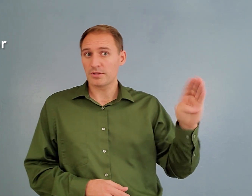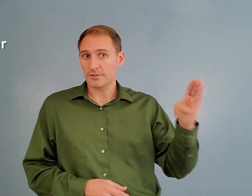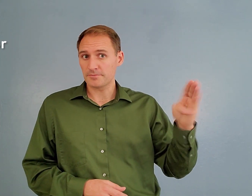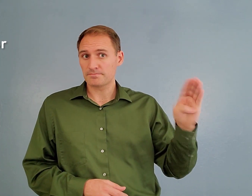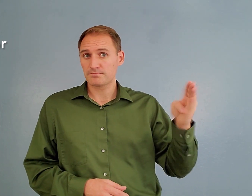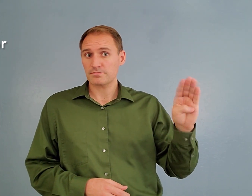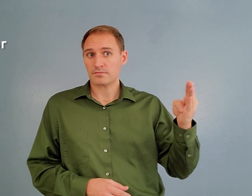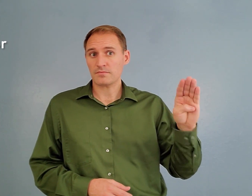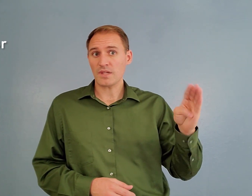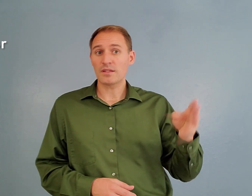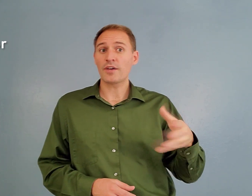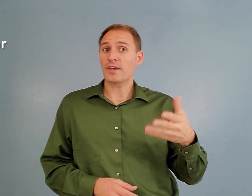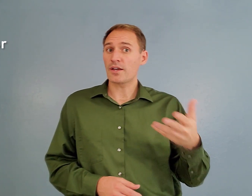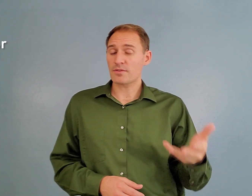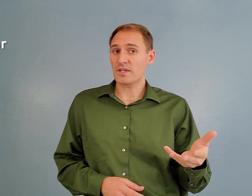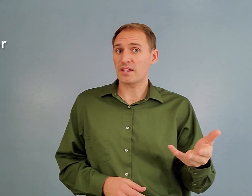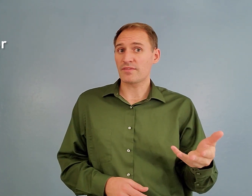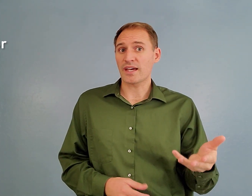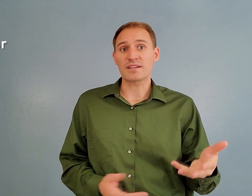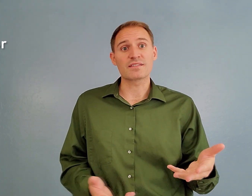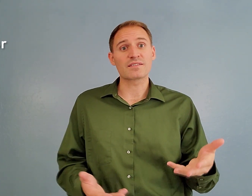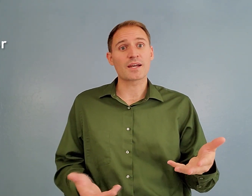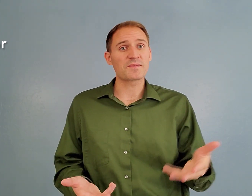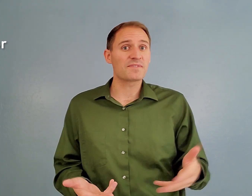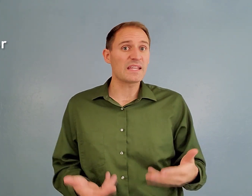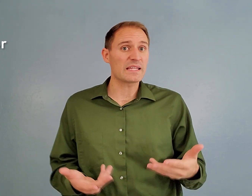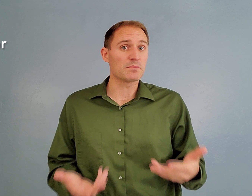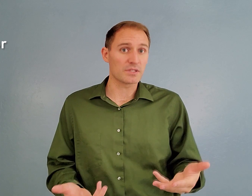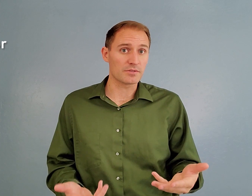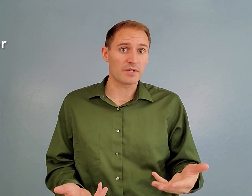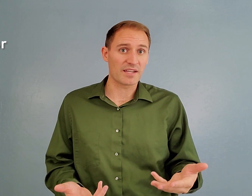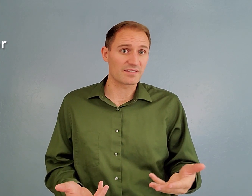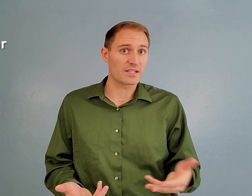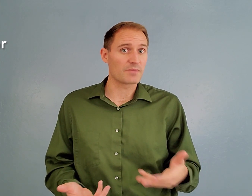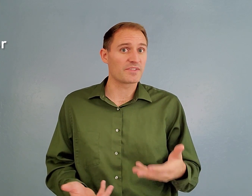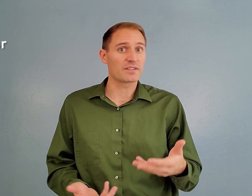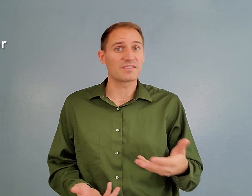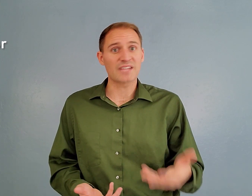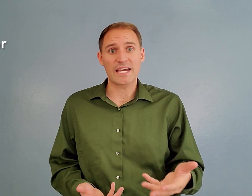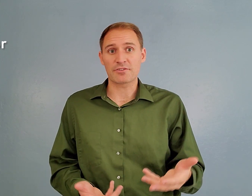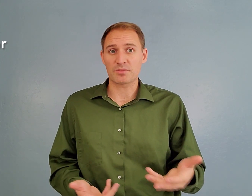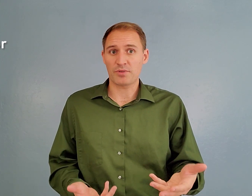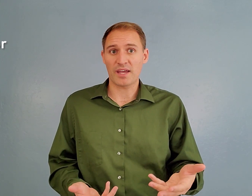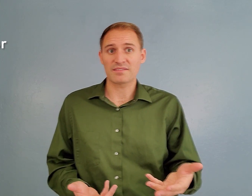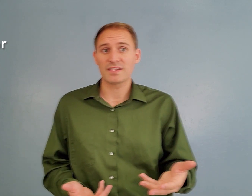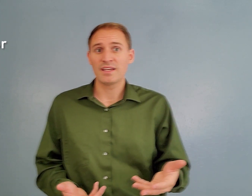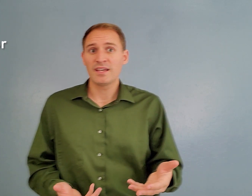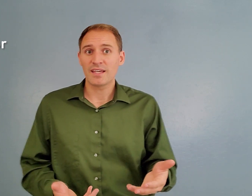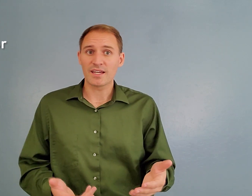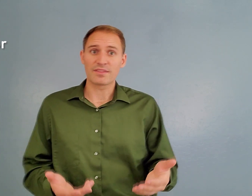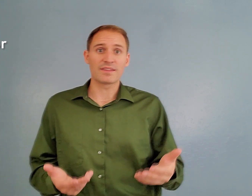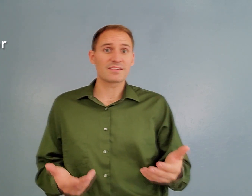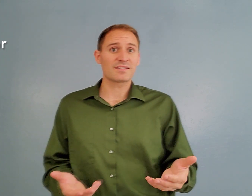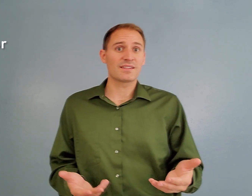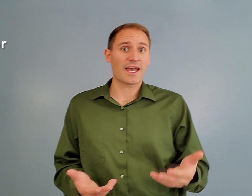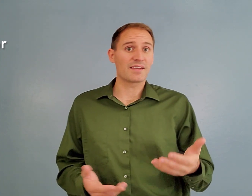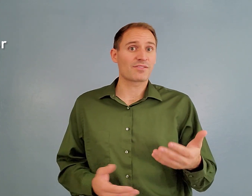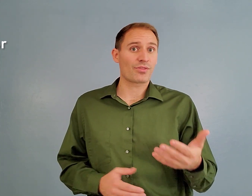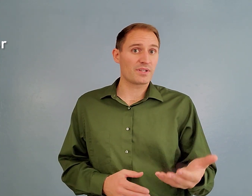blue. Now the other meaning of that is I'm feeling blue, as in I'm feeling sad or depressed. And this has three